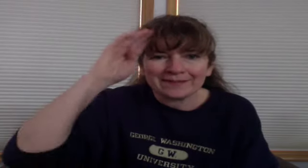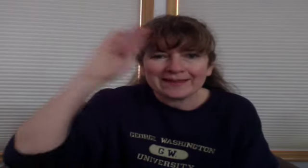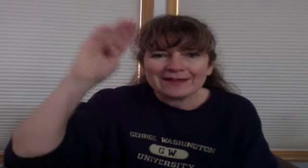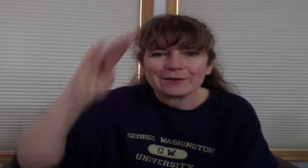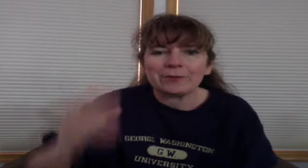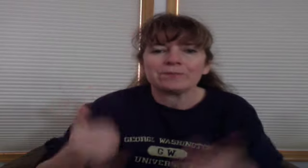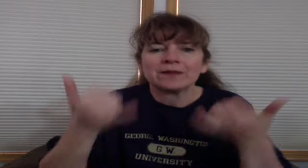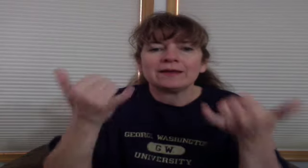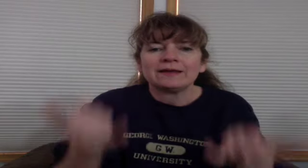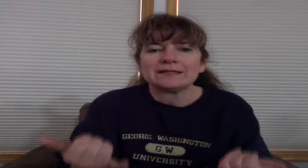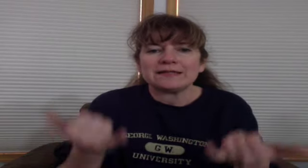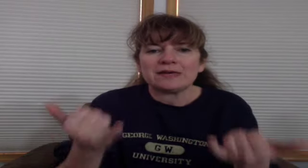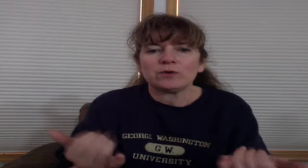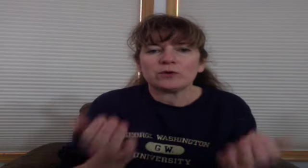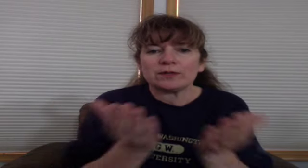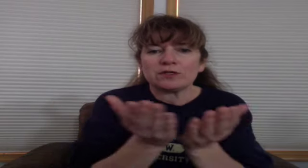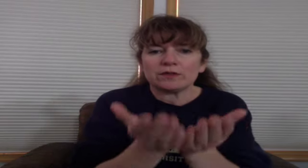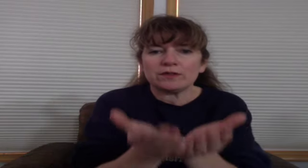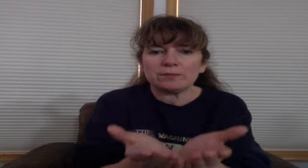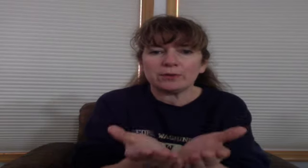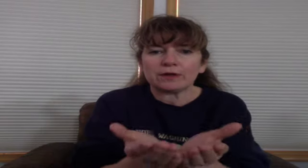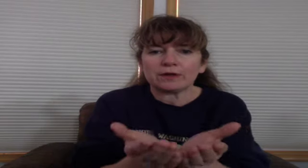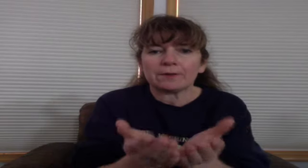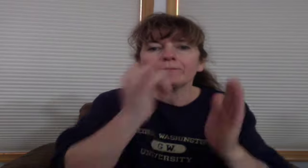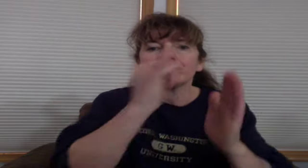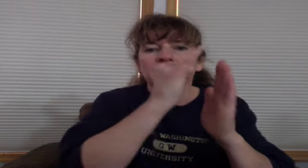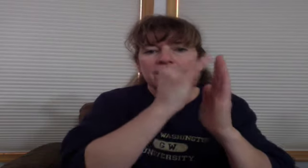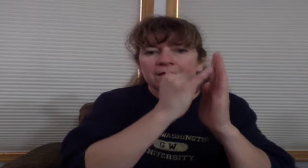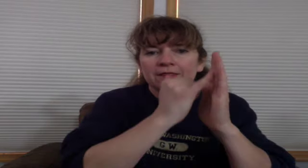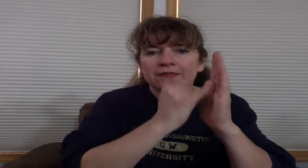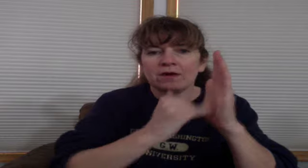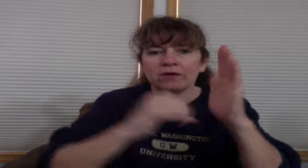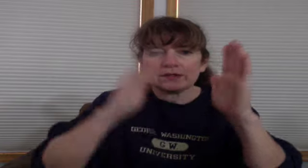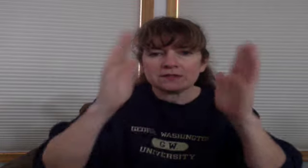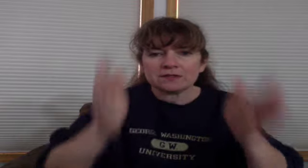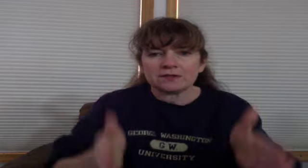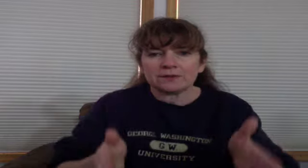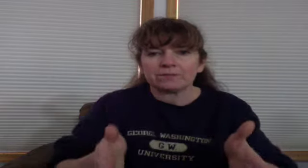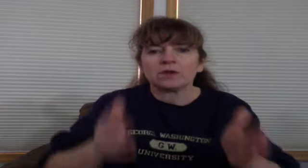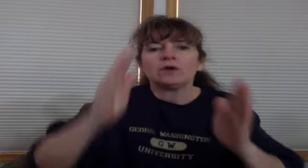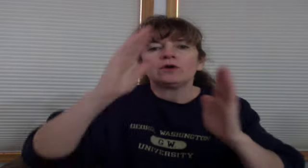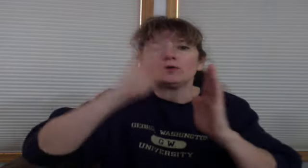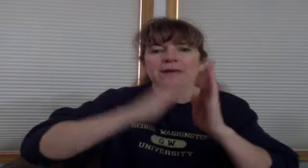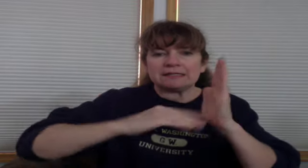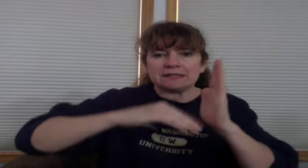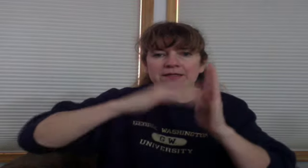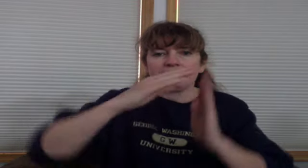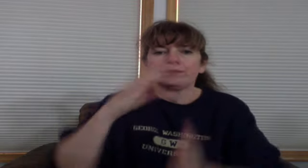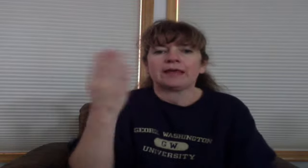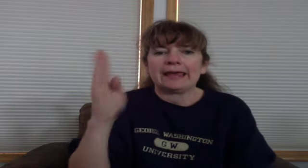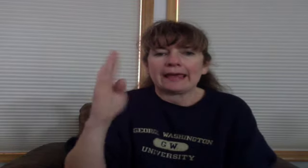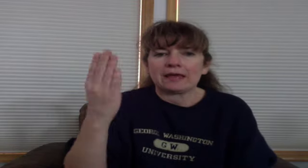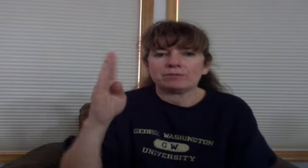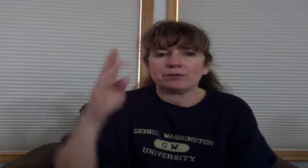Hello. Today we're going to read the book, The Artist Who Painted a Blue